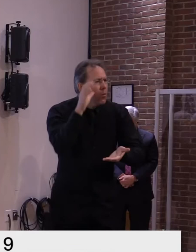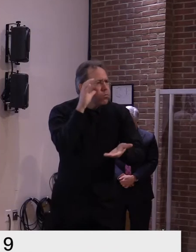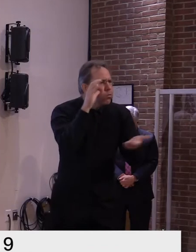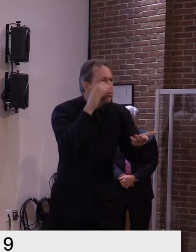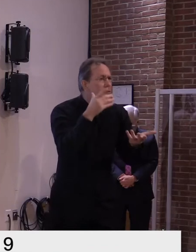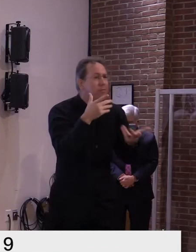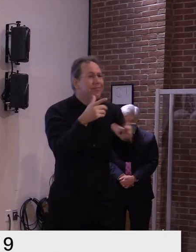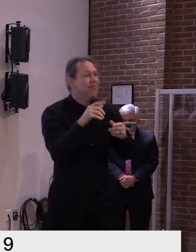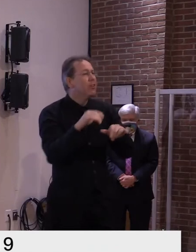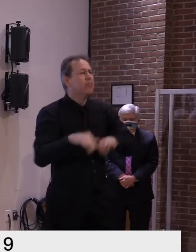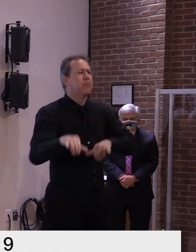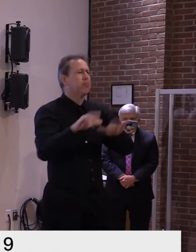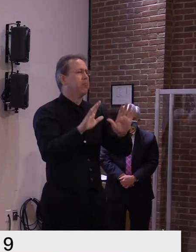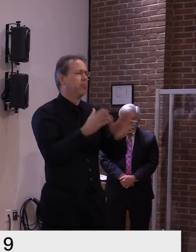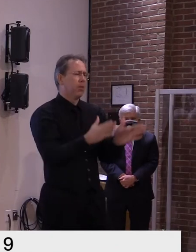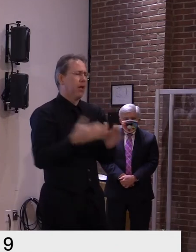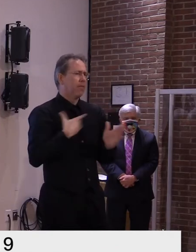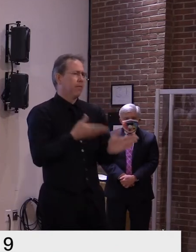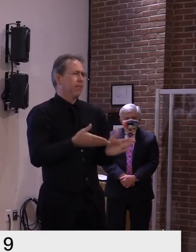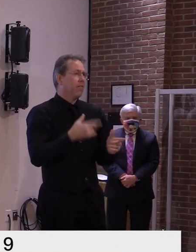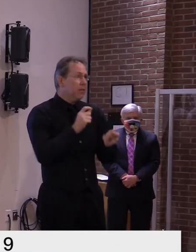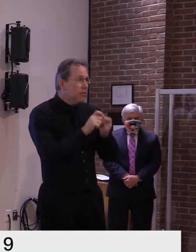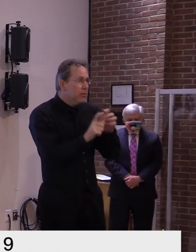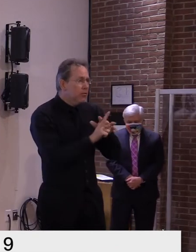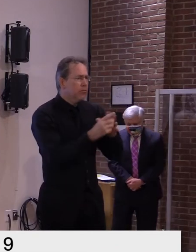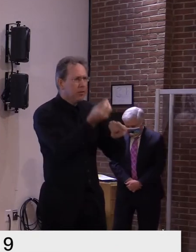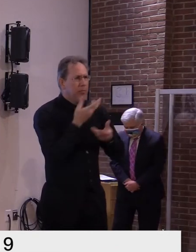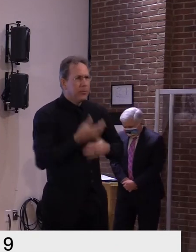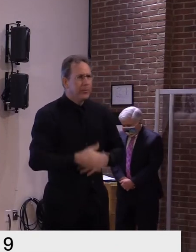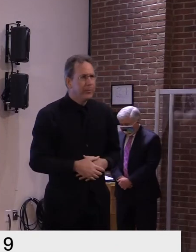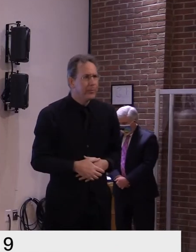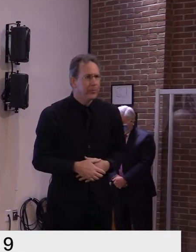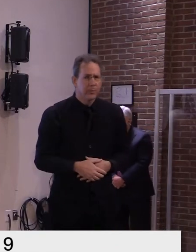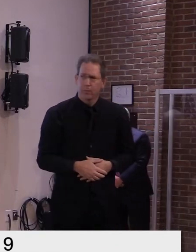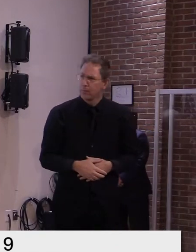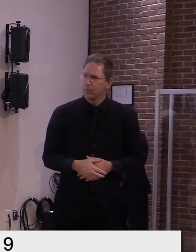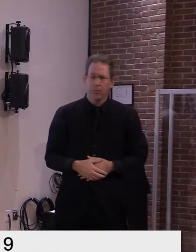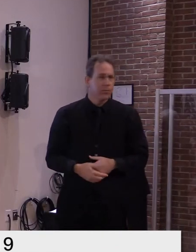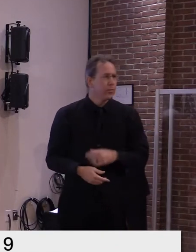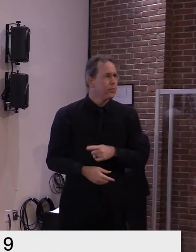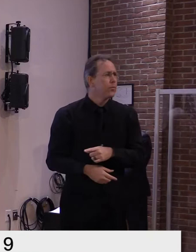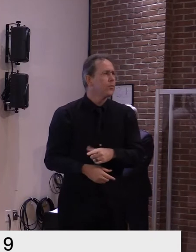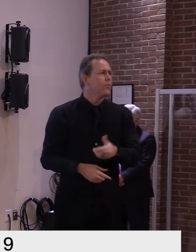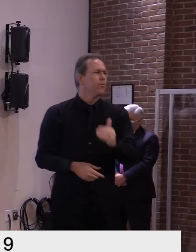Okay. Very good. Thank you very much. I'll get to...